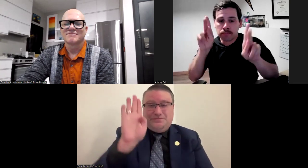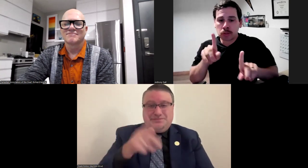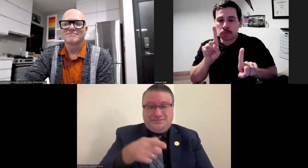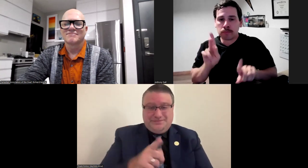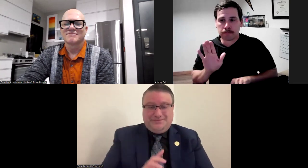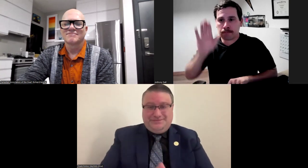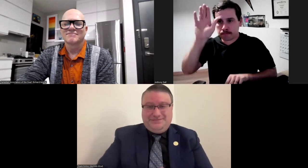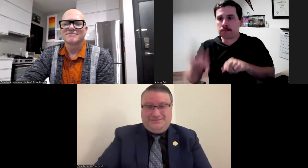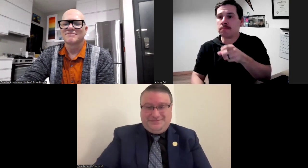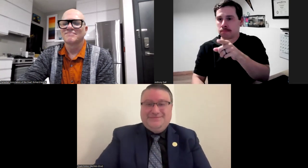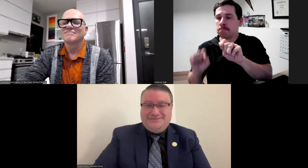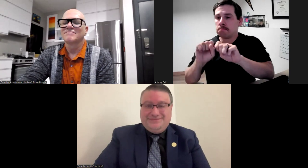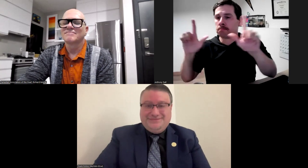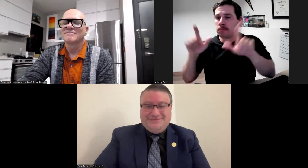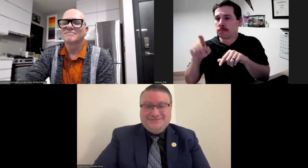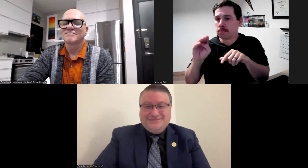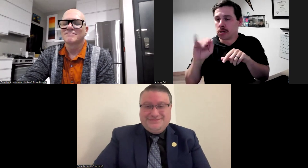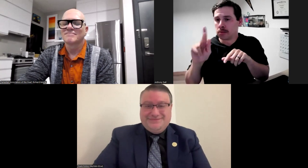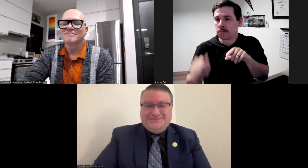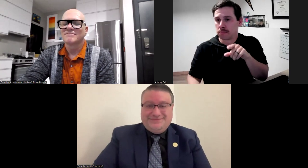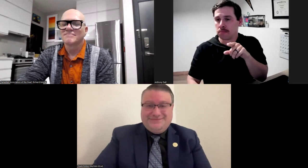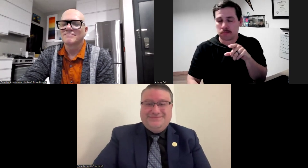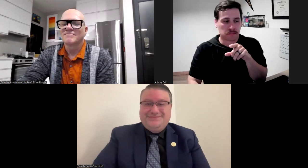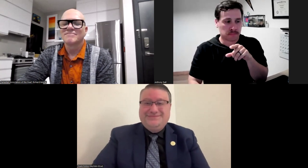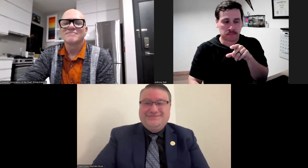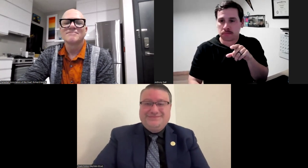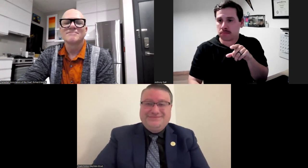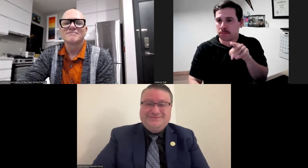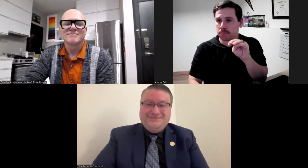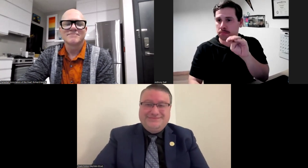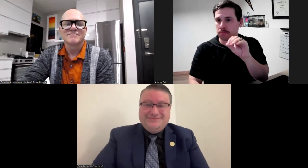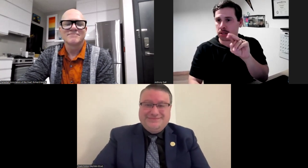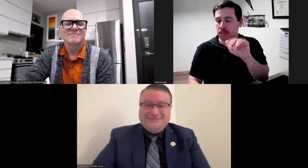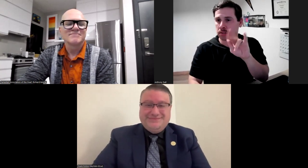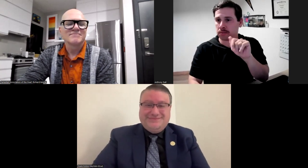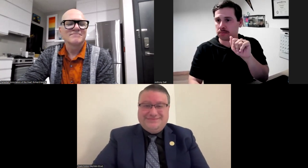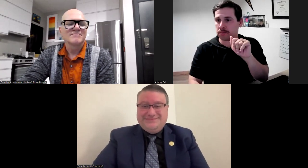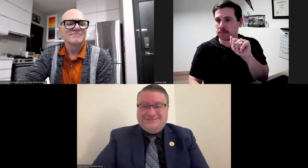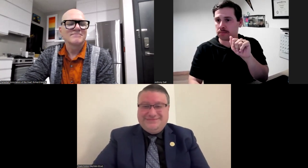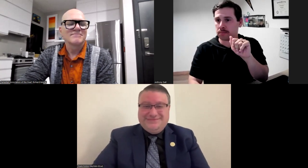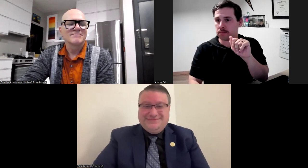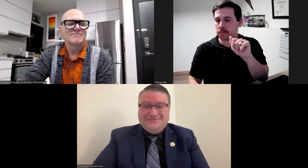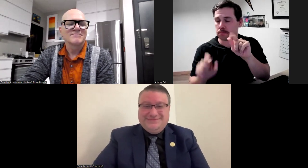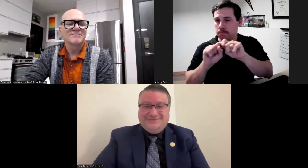Oh, looks like we have a question that has popped up. Monica, if you want to go ahead and turn your camera on.